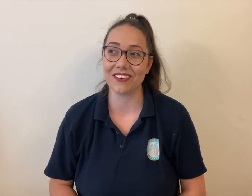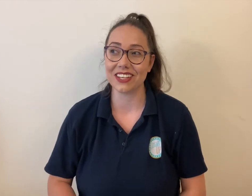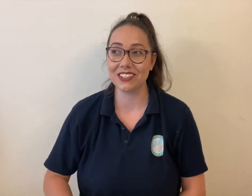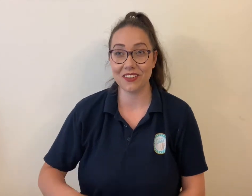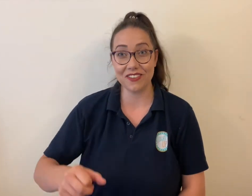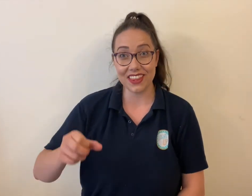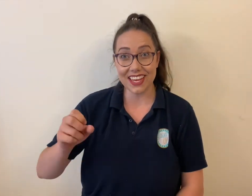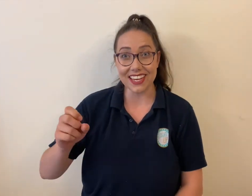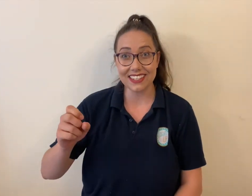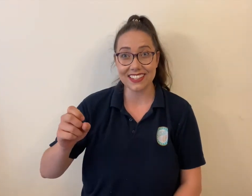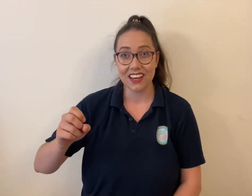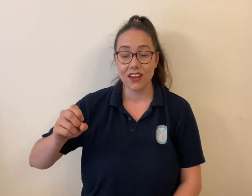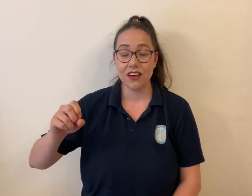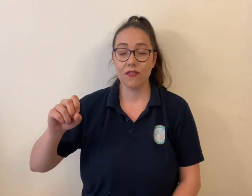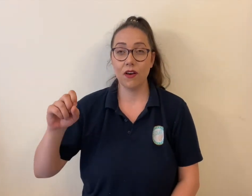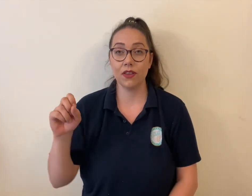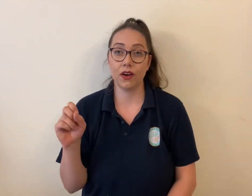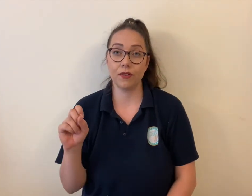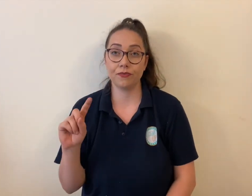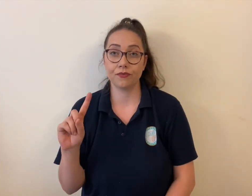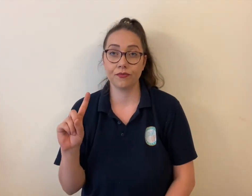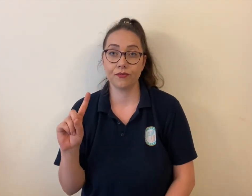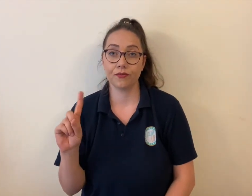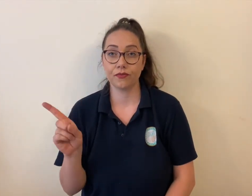So for this, rather than going